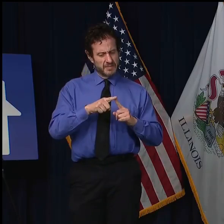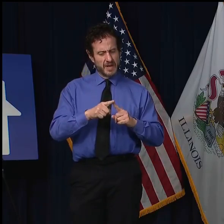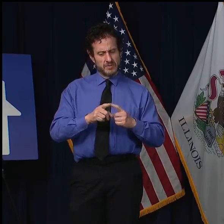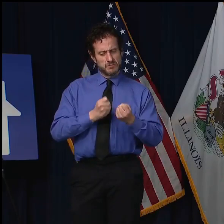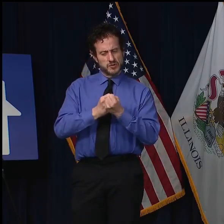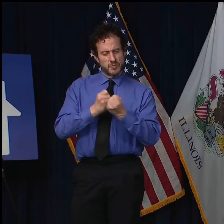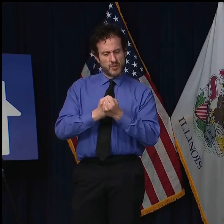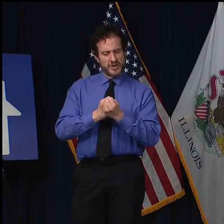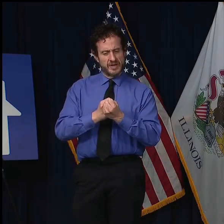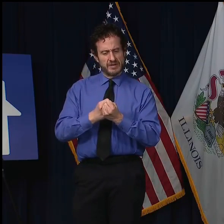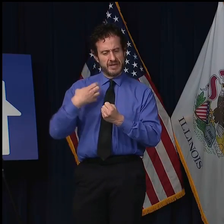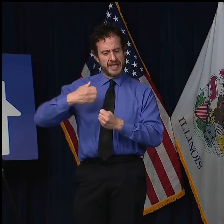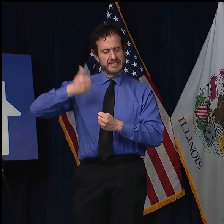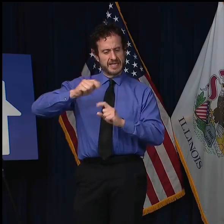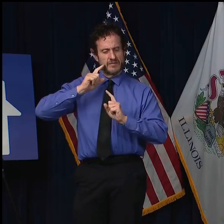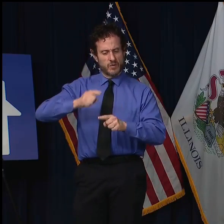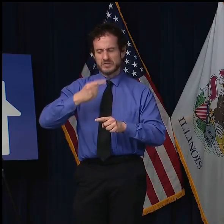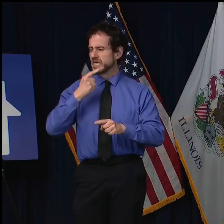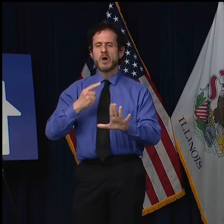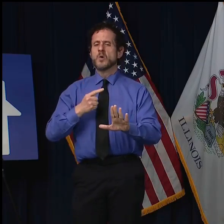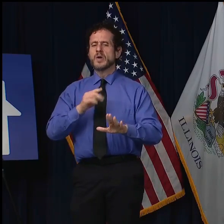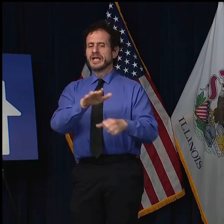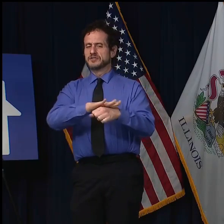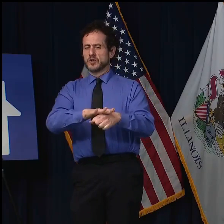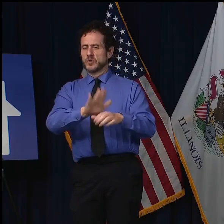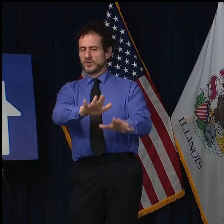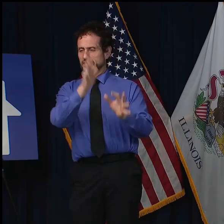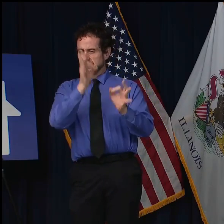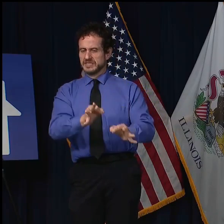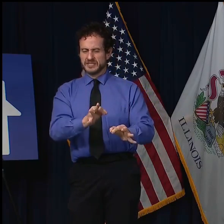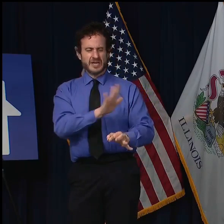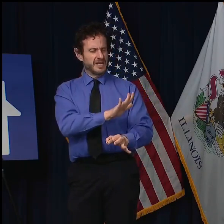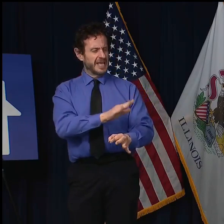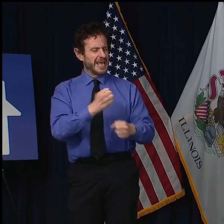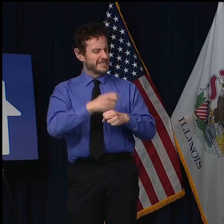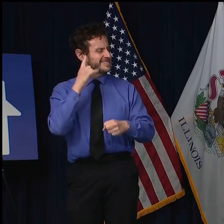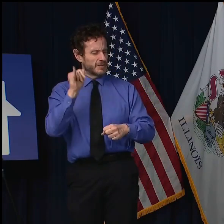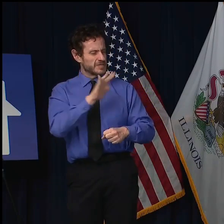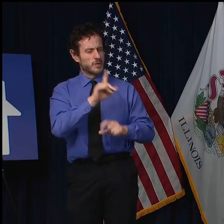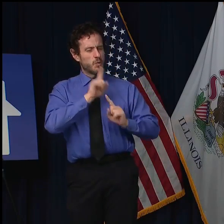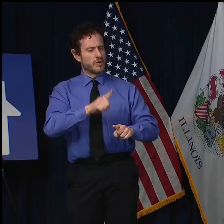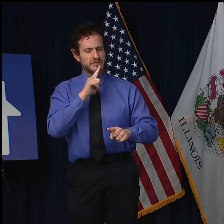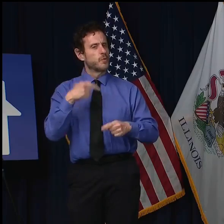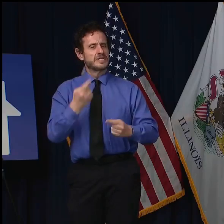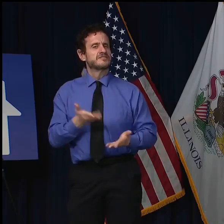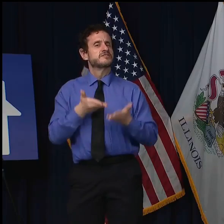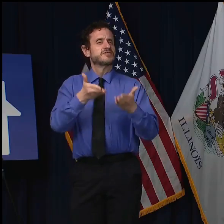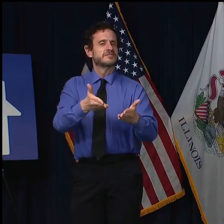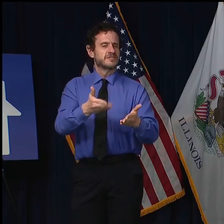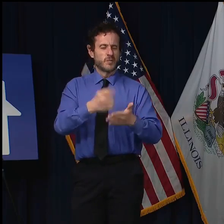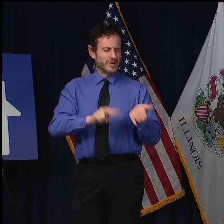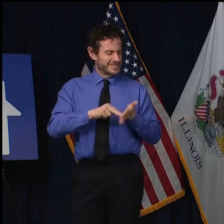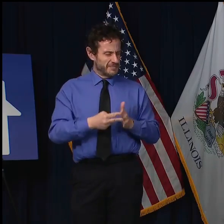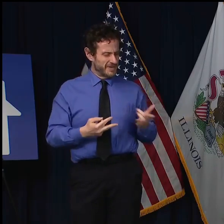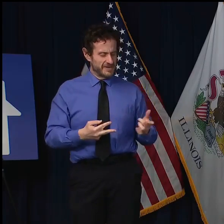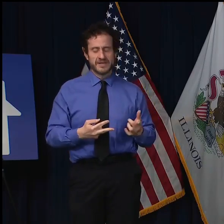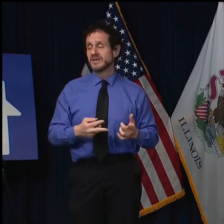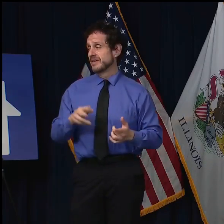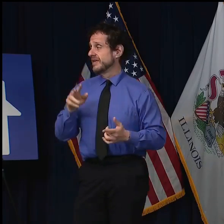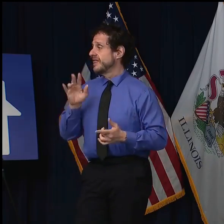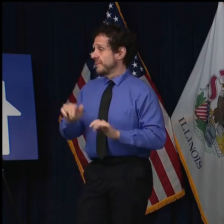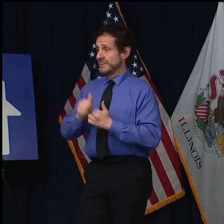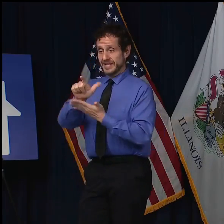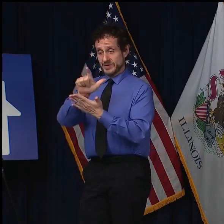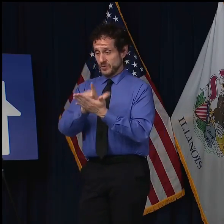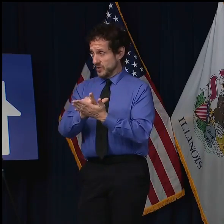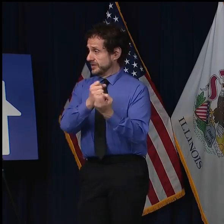to the locals. You make it sound as if your orders are merely suggestions. What gives? Well, first of all, that is how